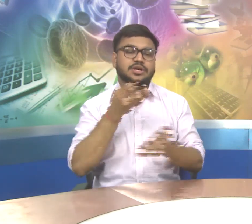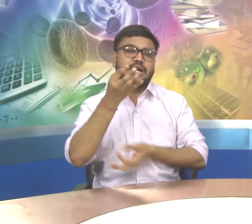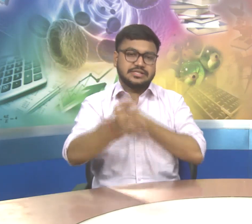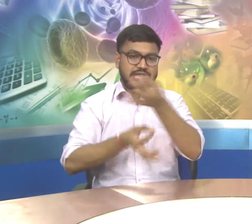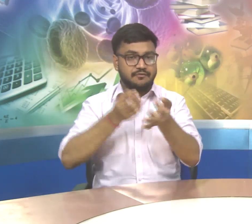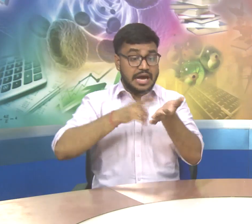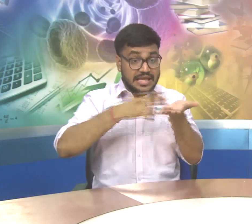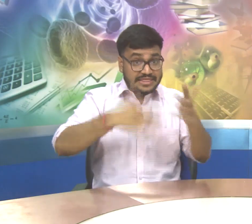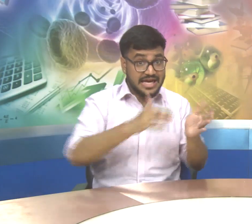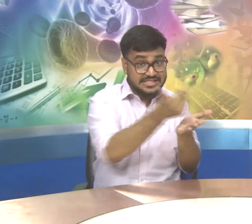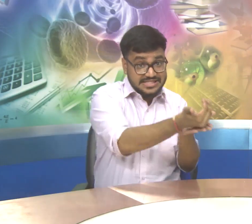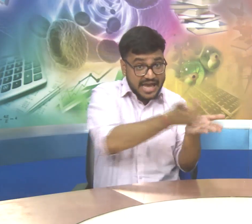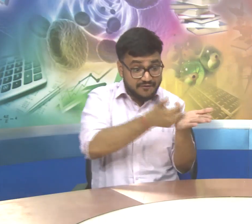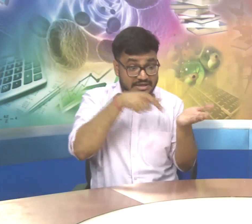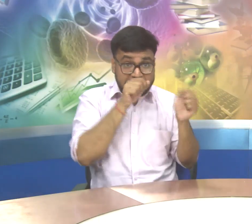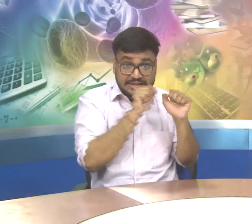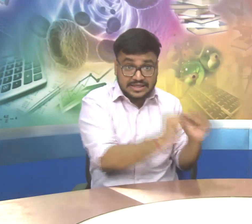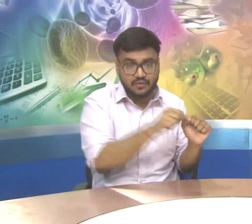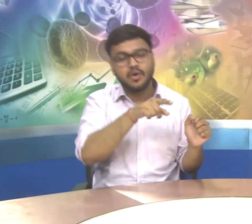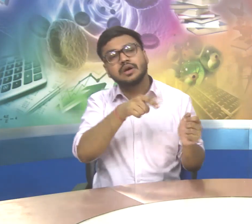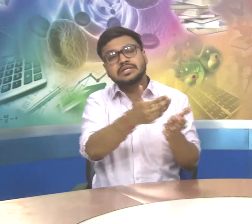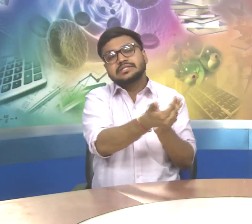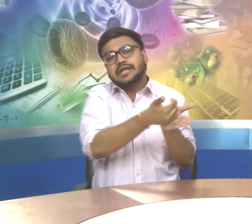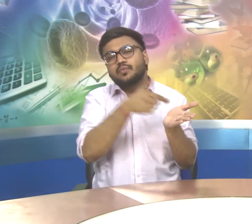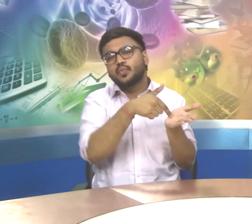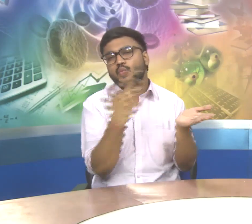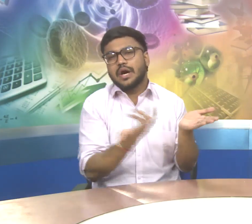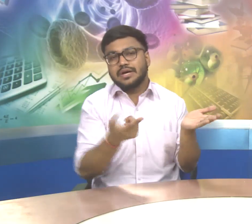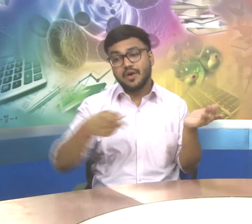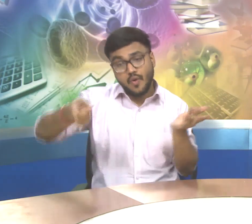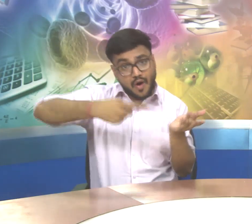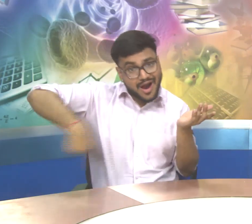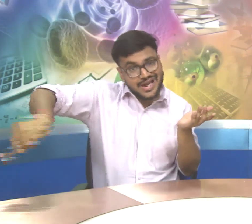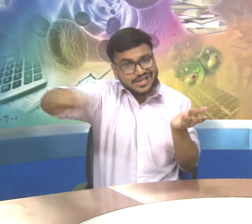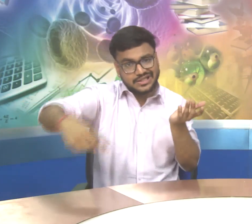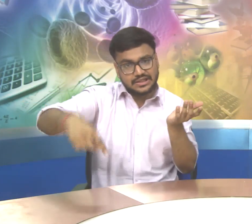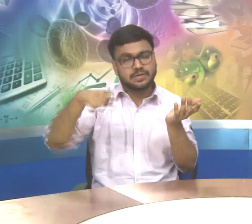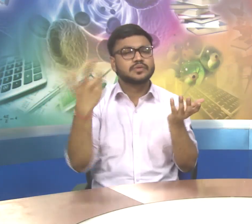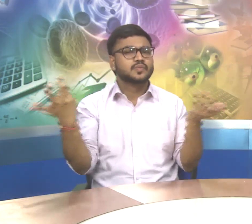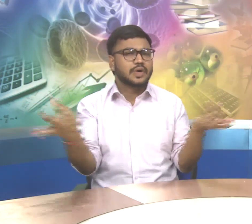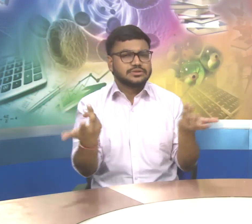environment. This lesson helps us understand the importance of saving nature.